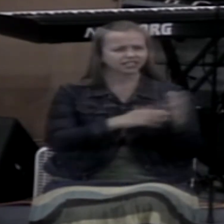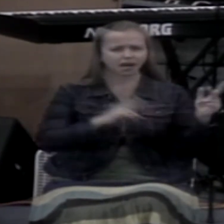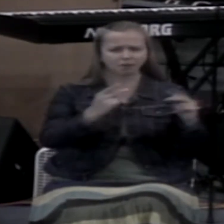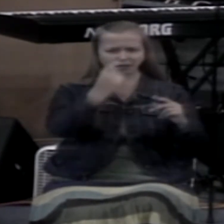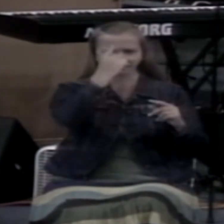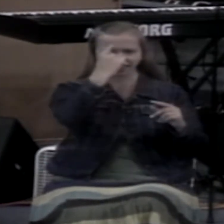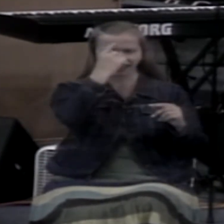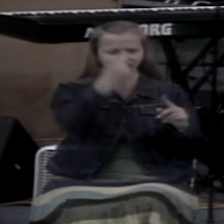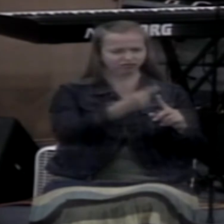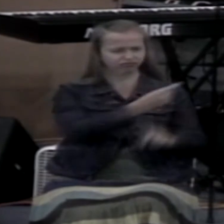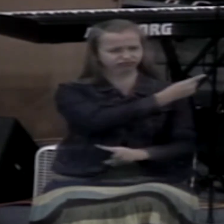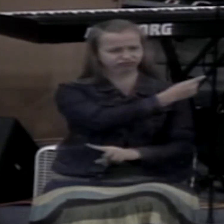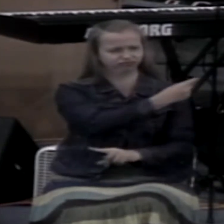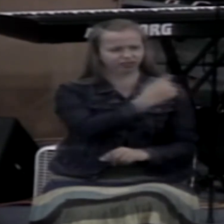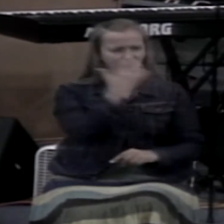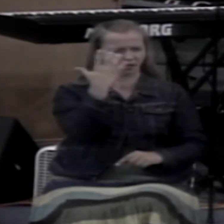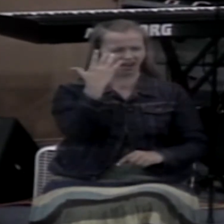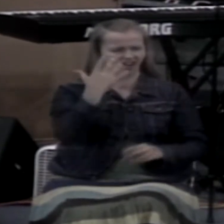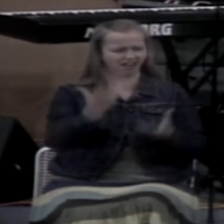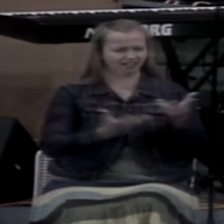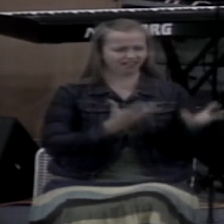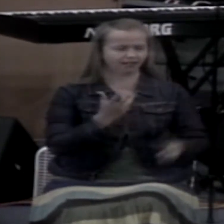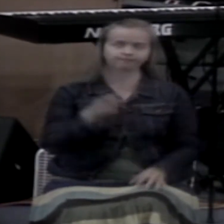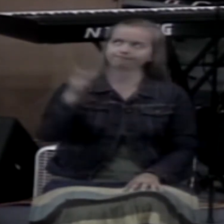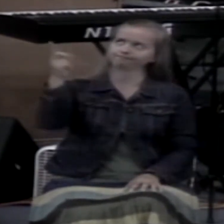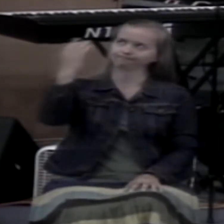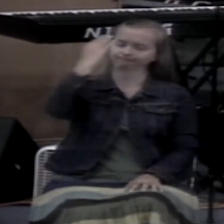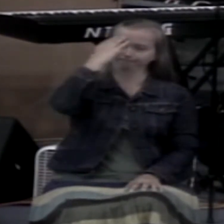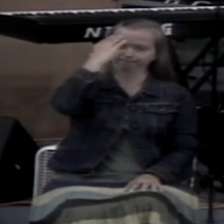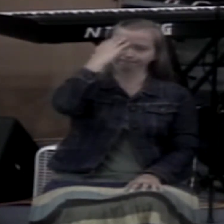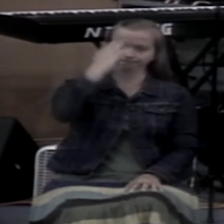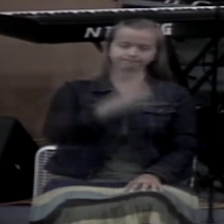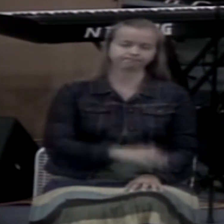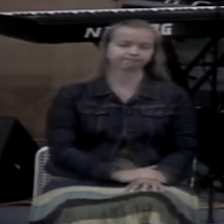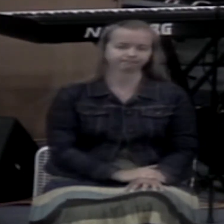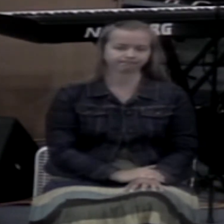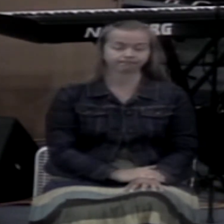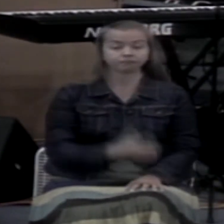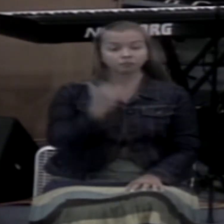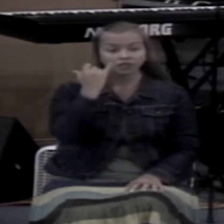You see, the Holy Ghost is able to correct that part of you also.